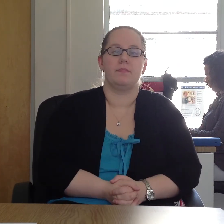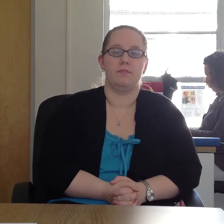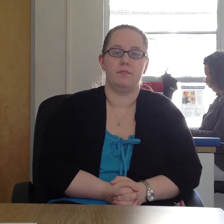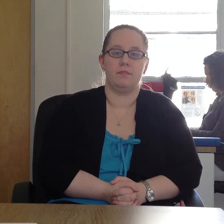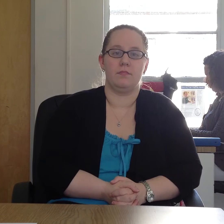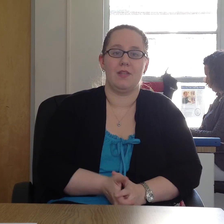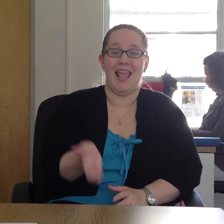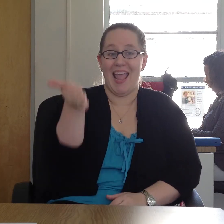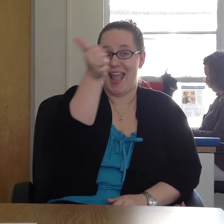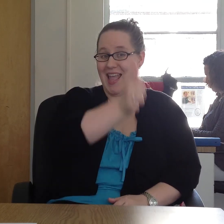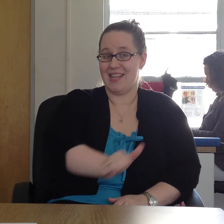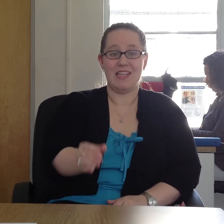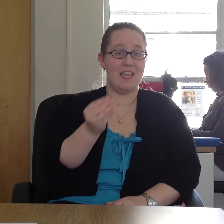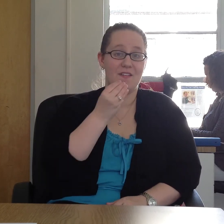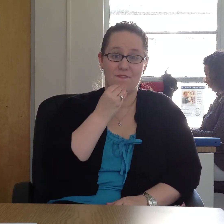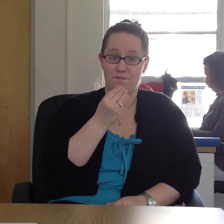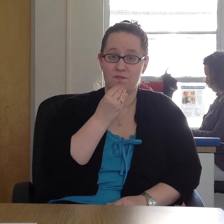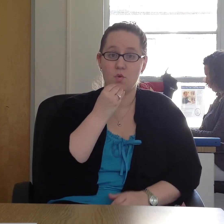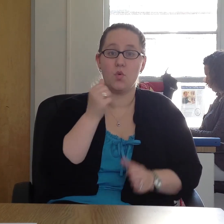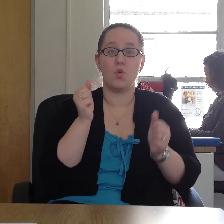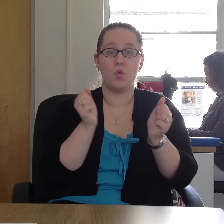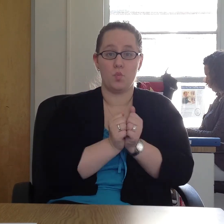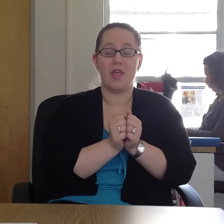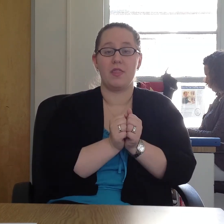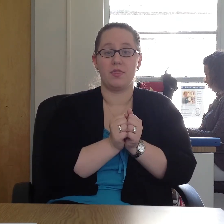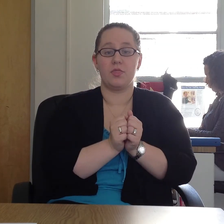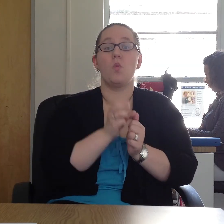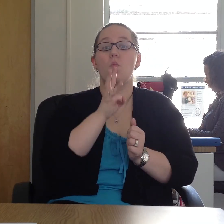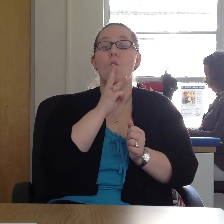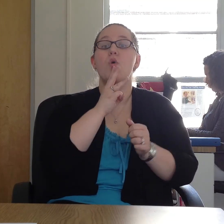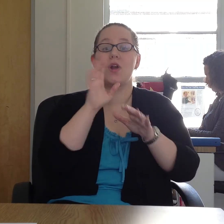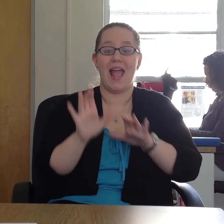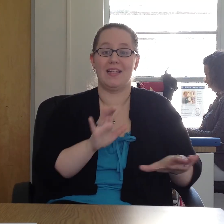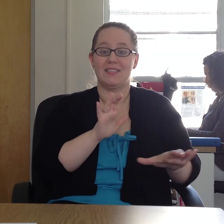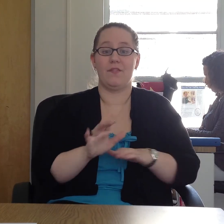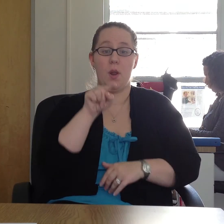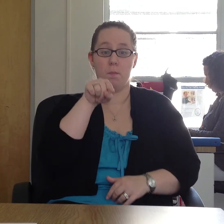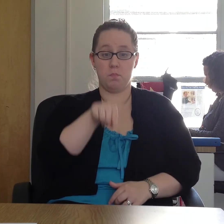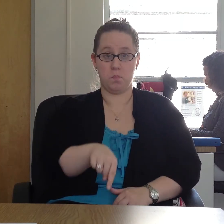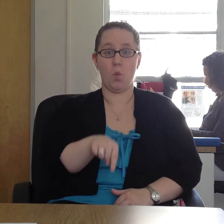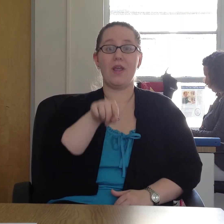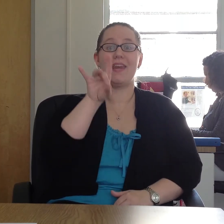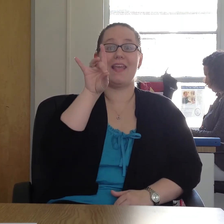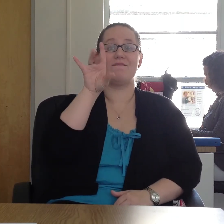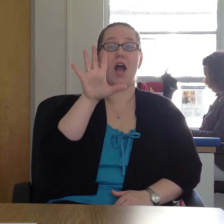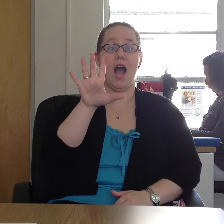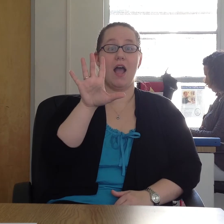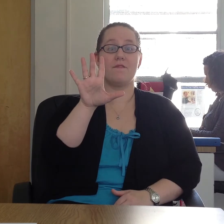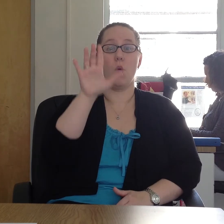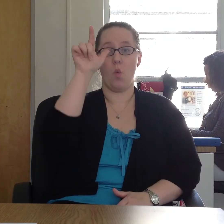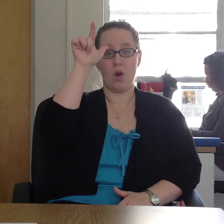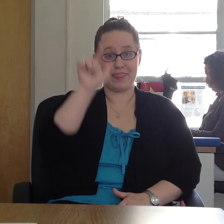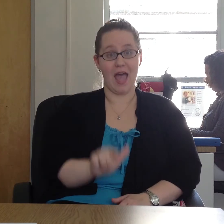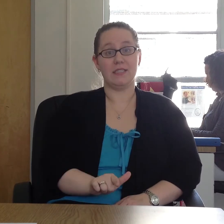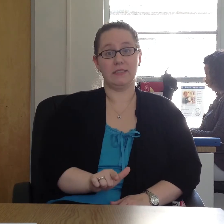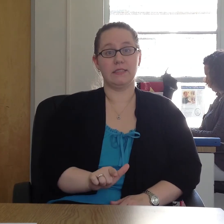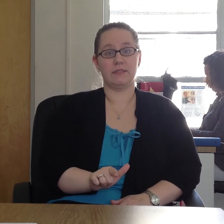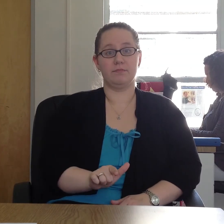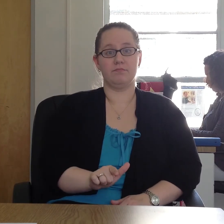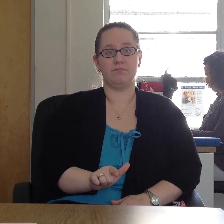Any food with a water activity value of 0.85 or less does not have